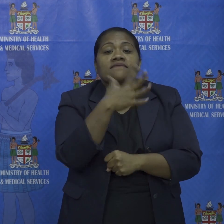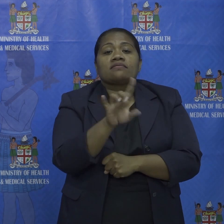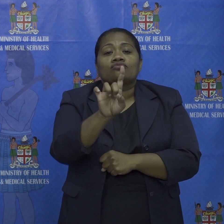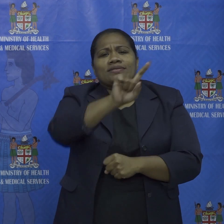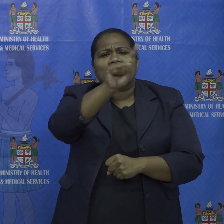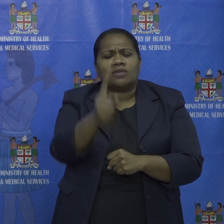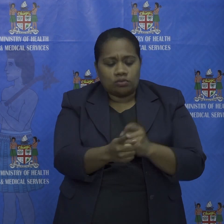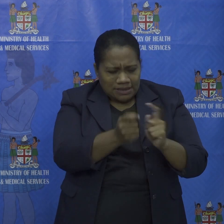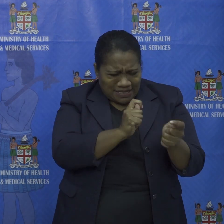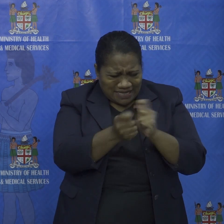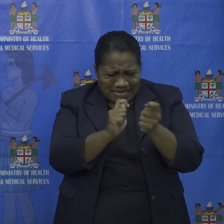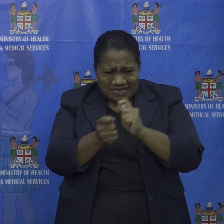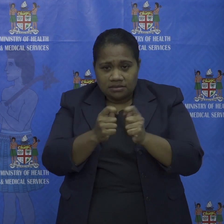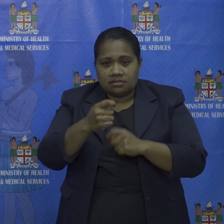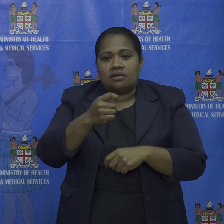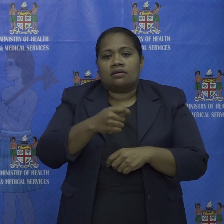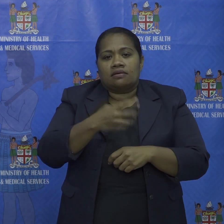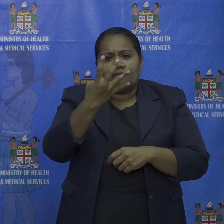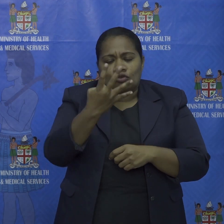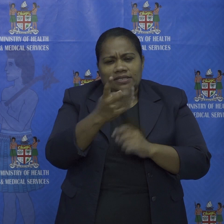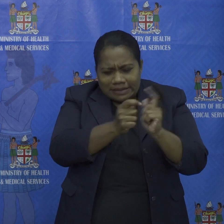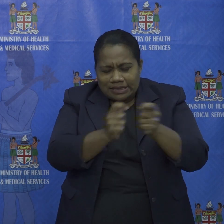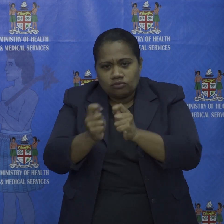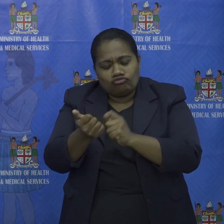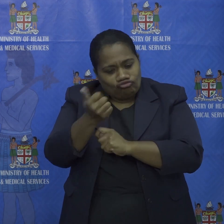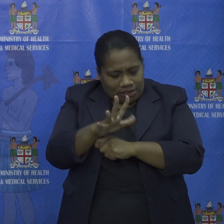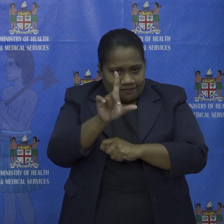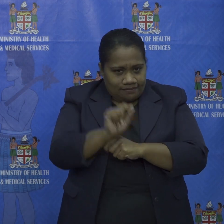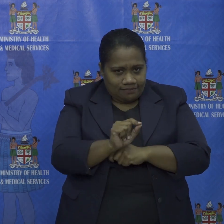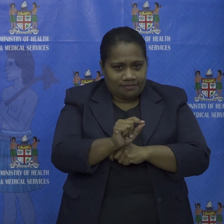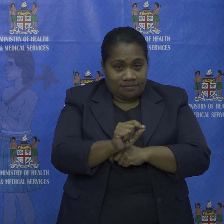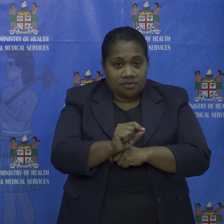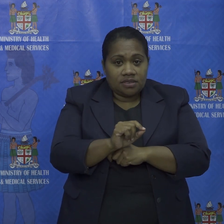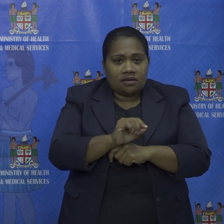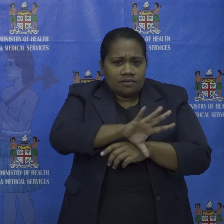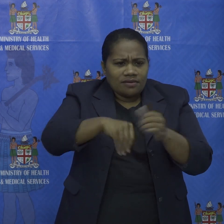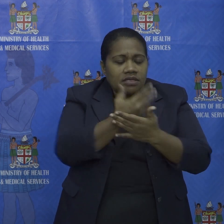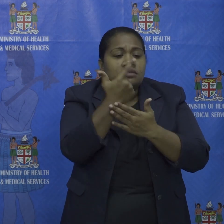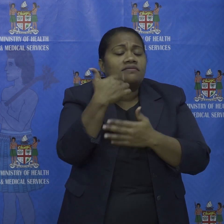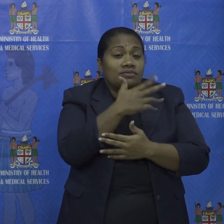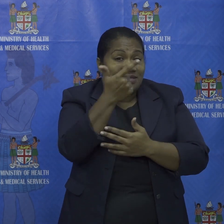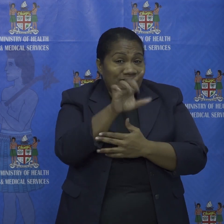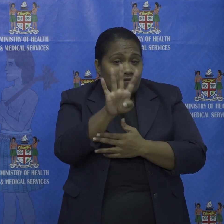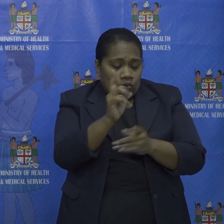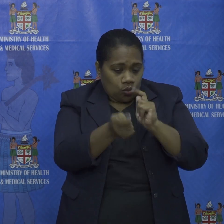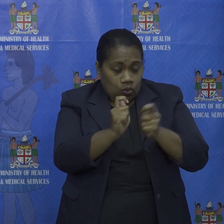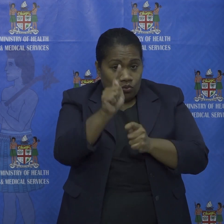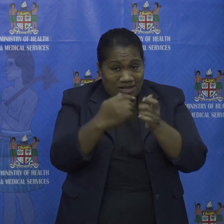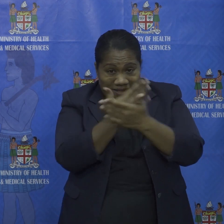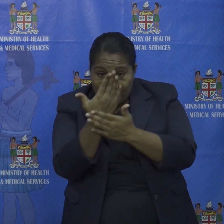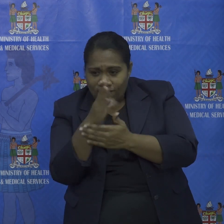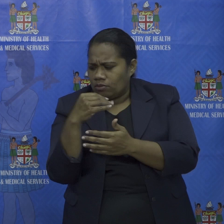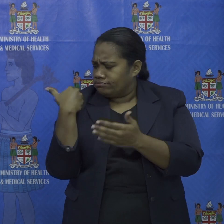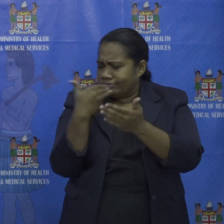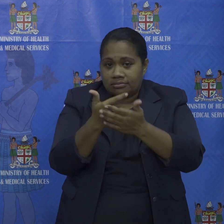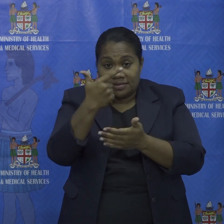51,014 tests have been conducted to date, with a daily average of 774 tests per day over the last 7 days